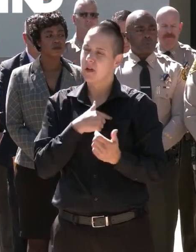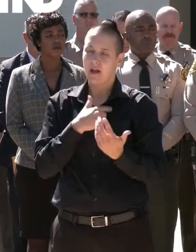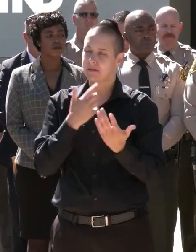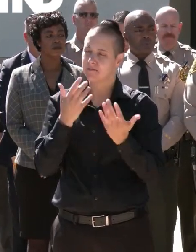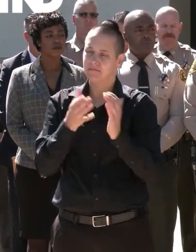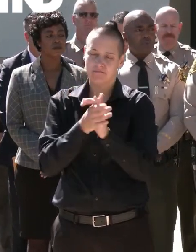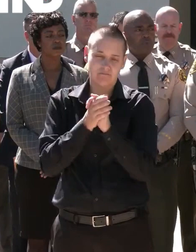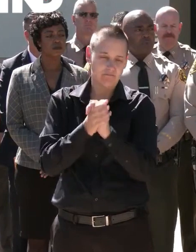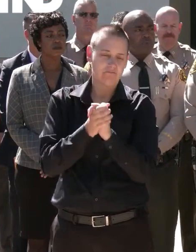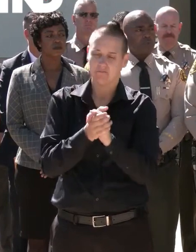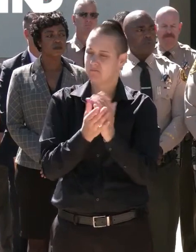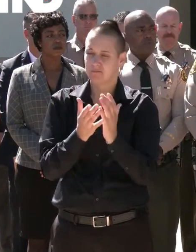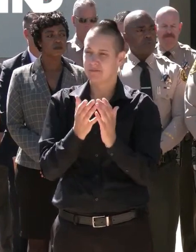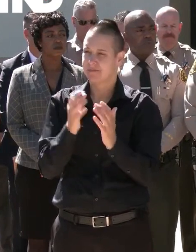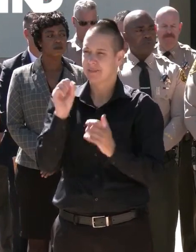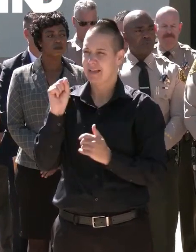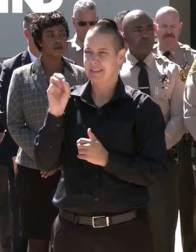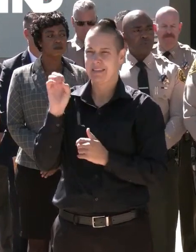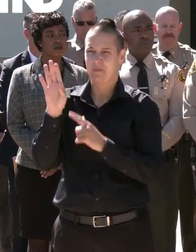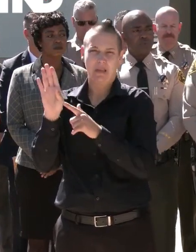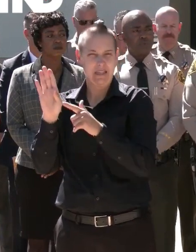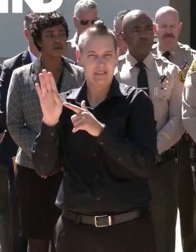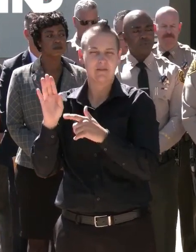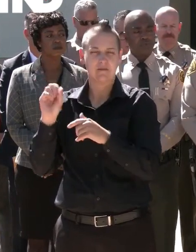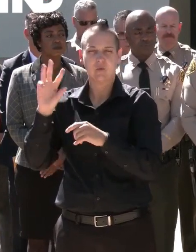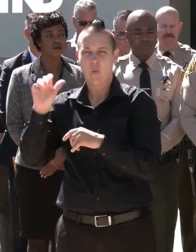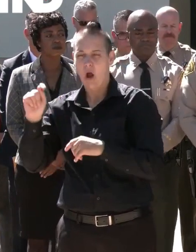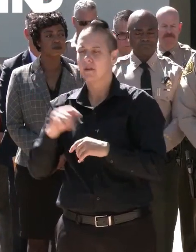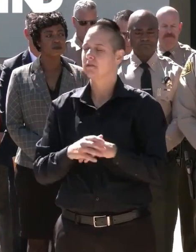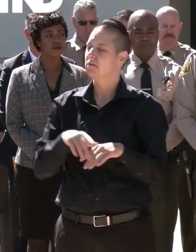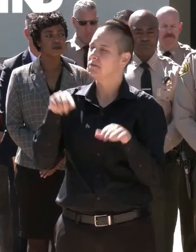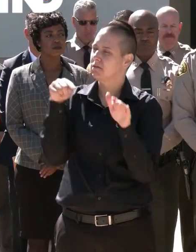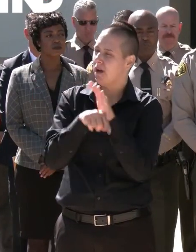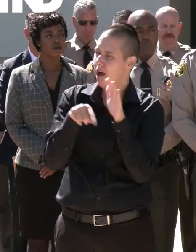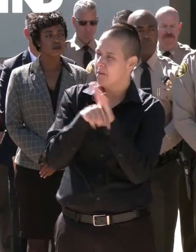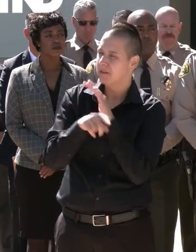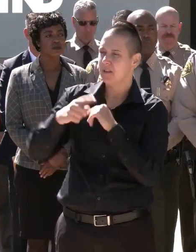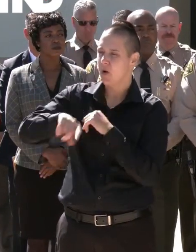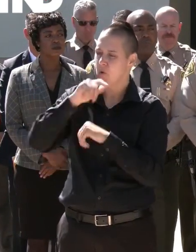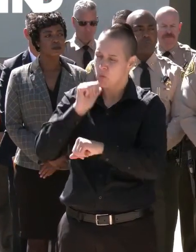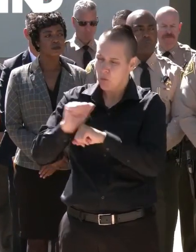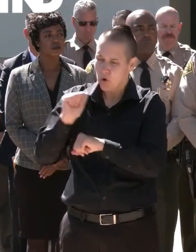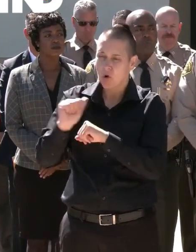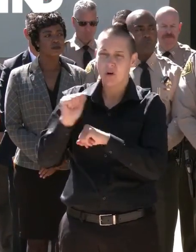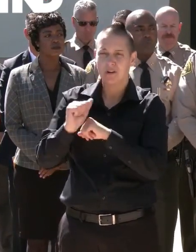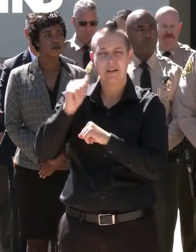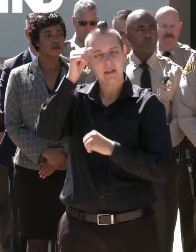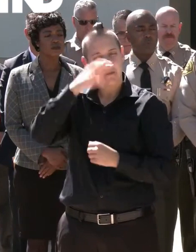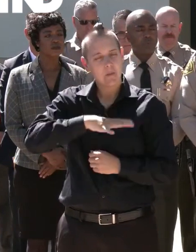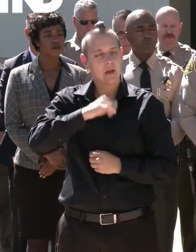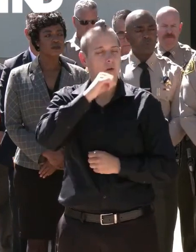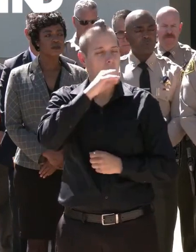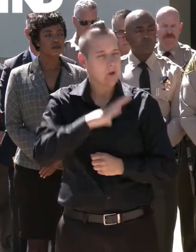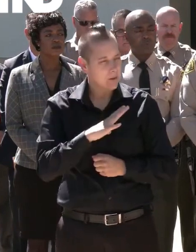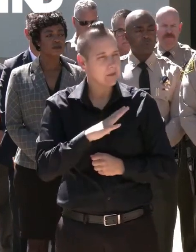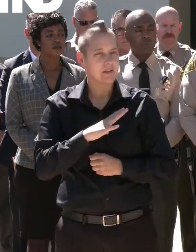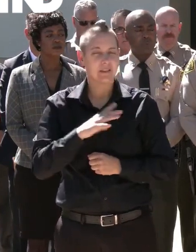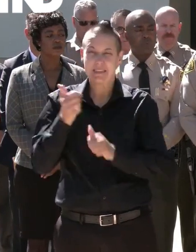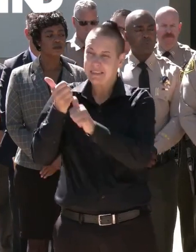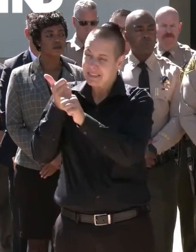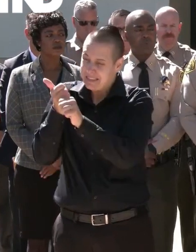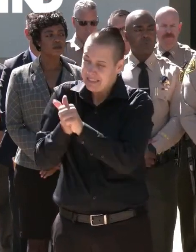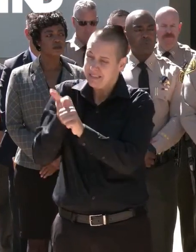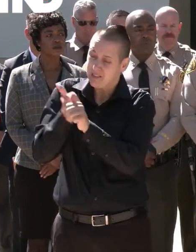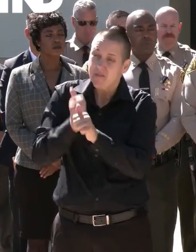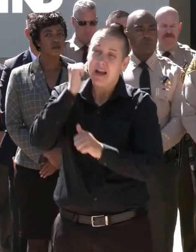commend SEB, I commend the homicide investigators that worked on this, and the men and women who each